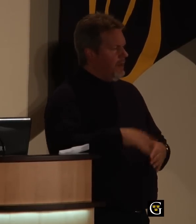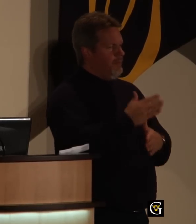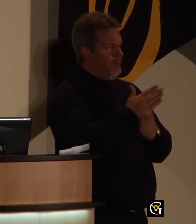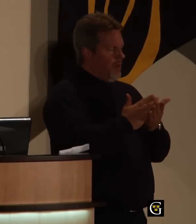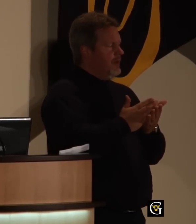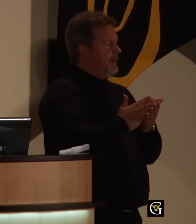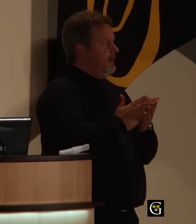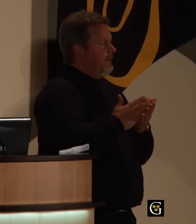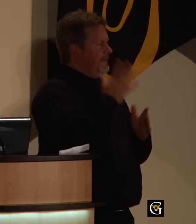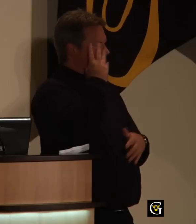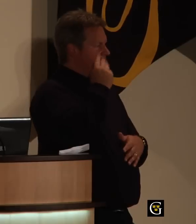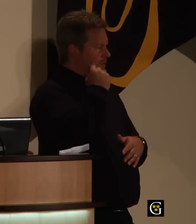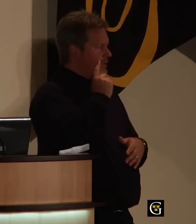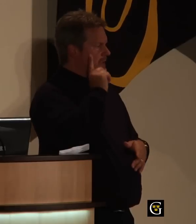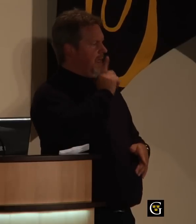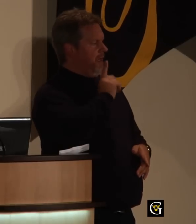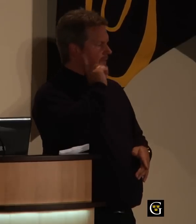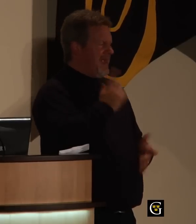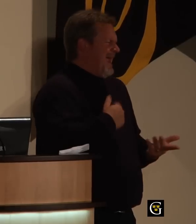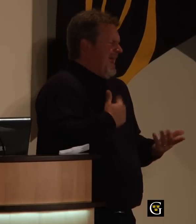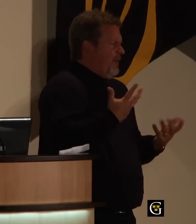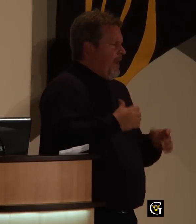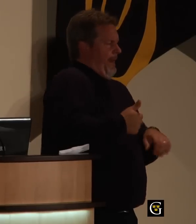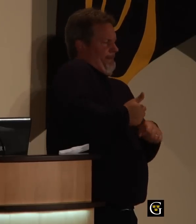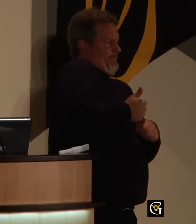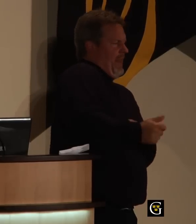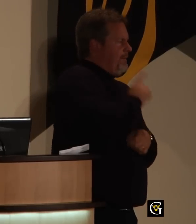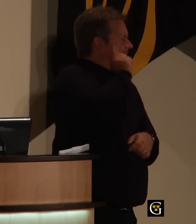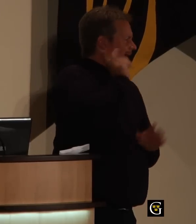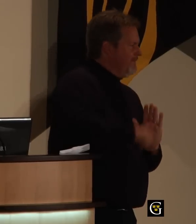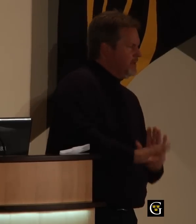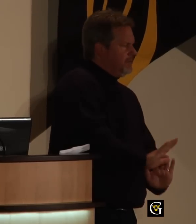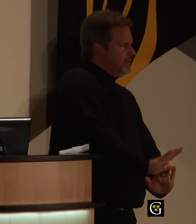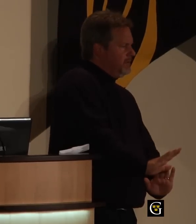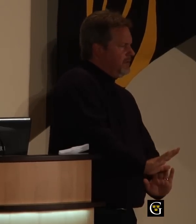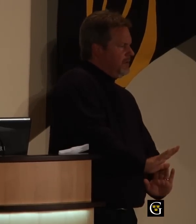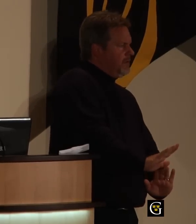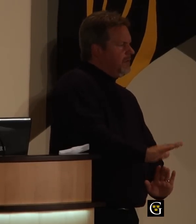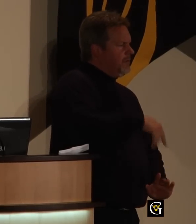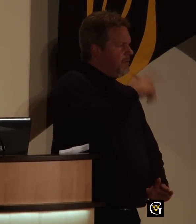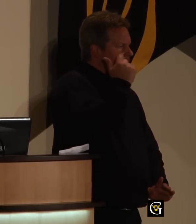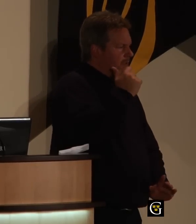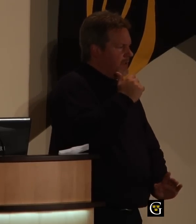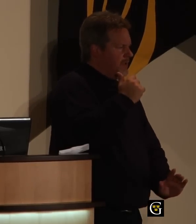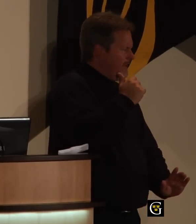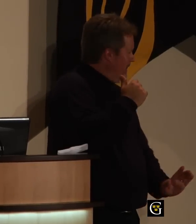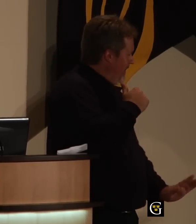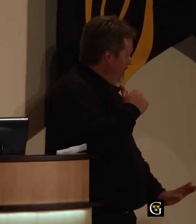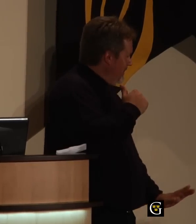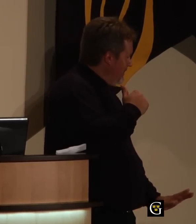death. Now, I don't want to blame too much on death, but it also comes from growing up a complete nerd, okay?